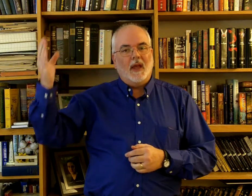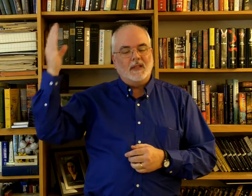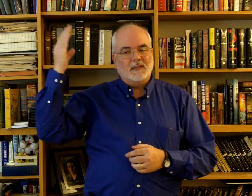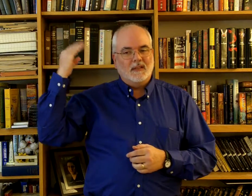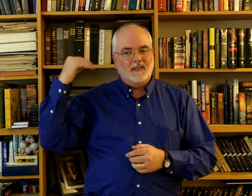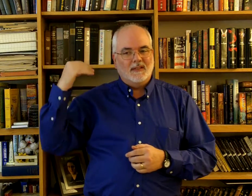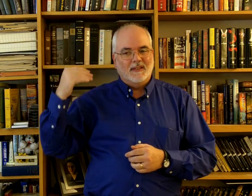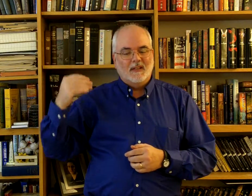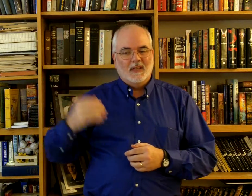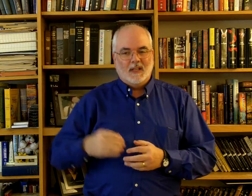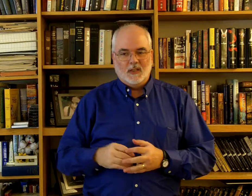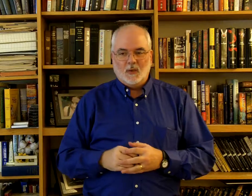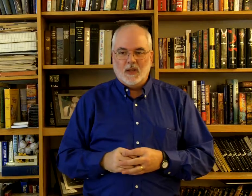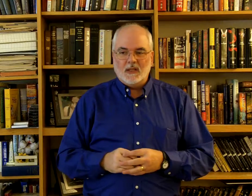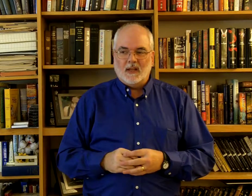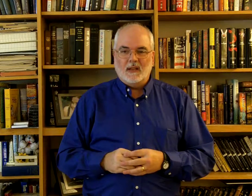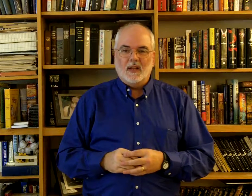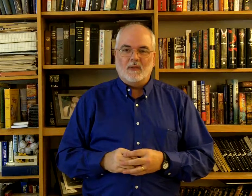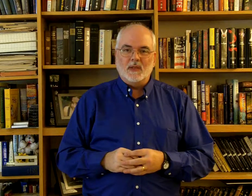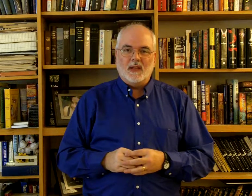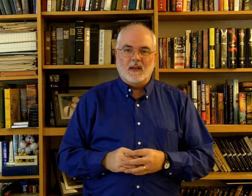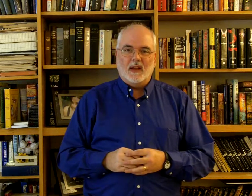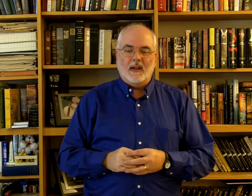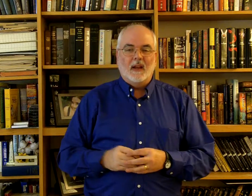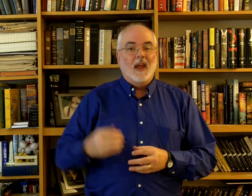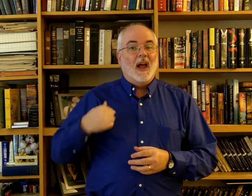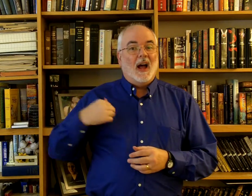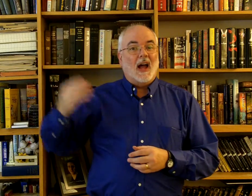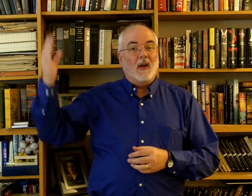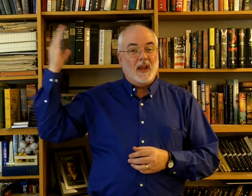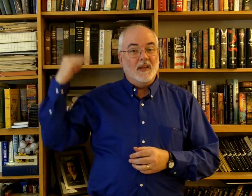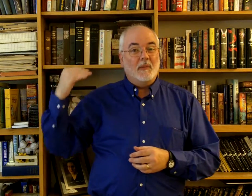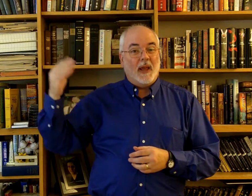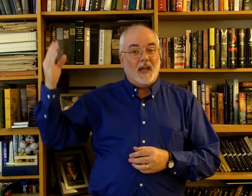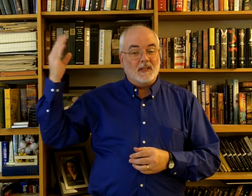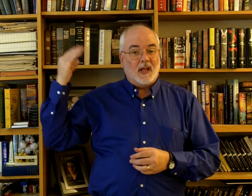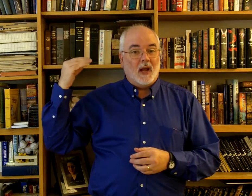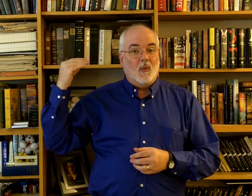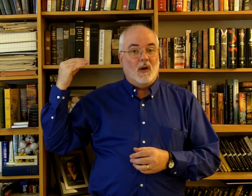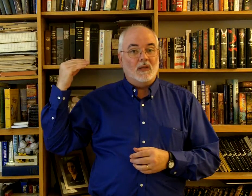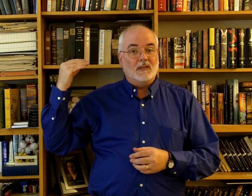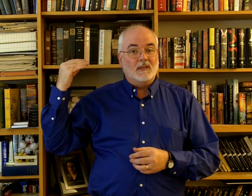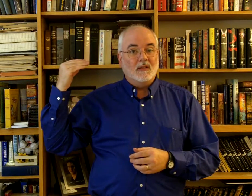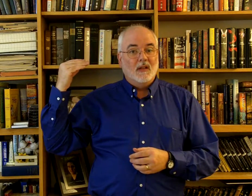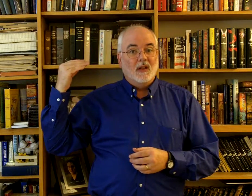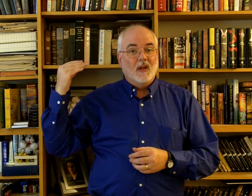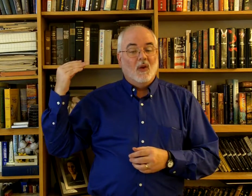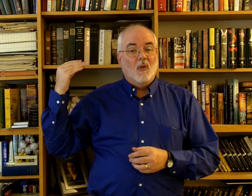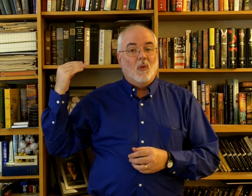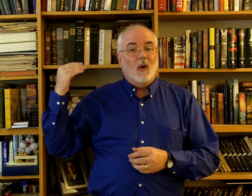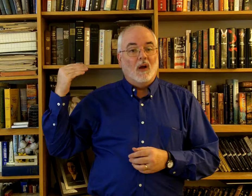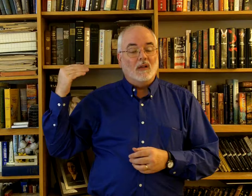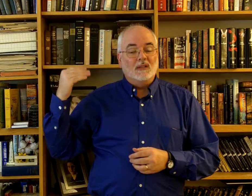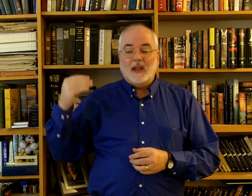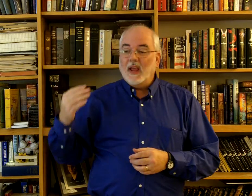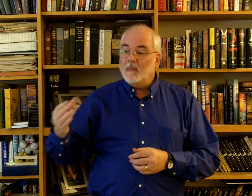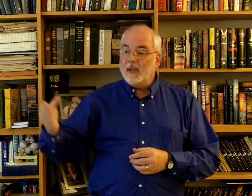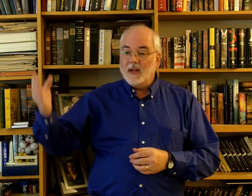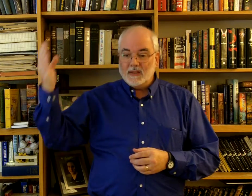past. Is the way the deaf would sign that. I in the past, I once was, and because it's in